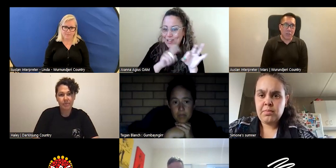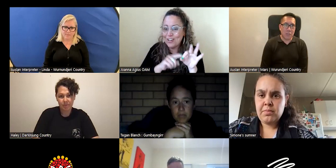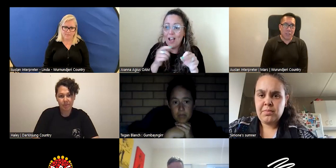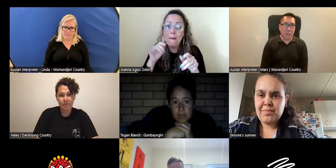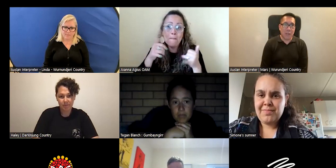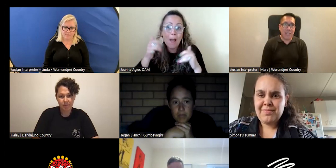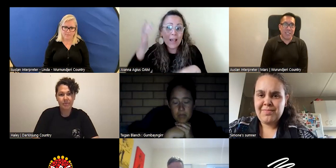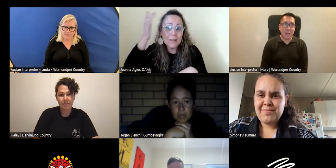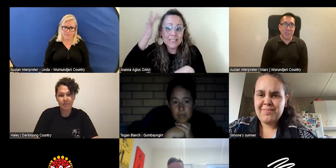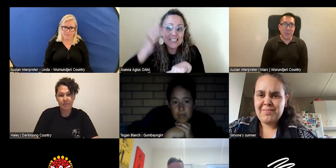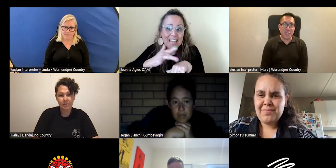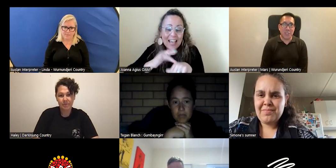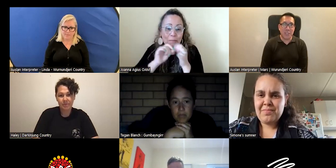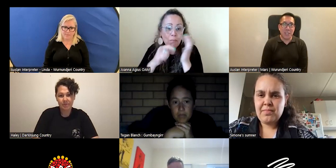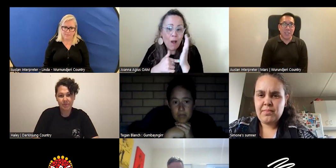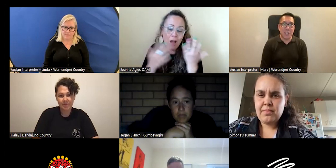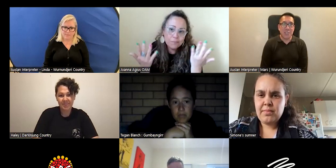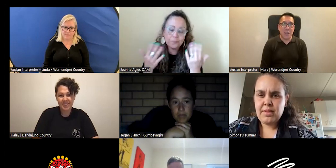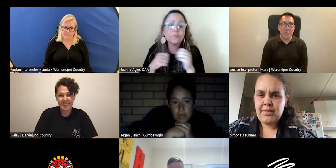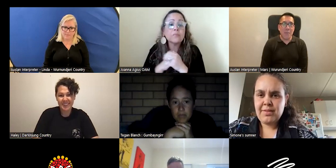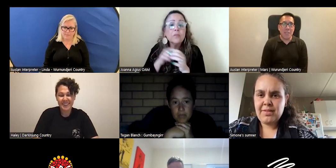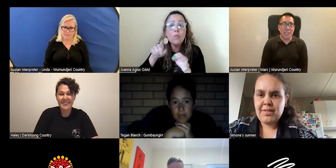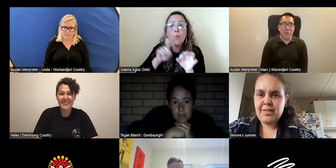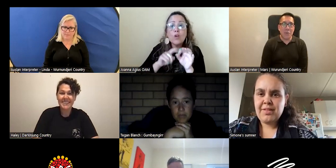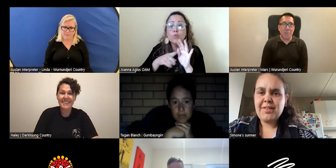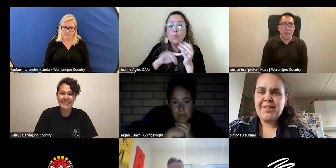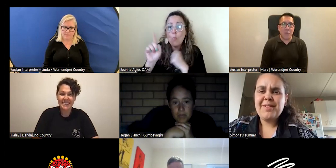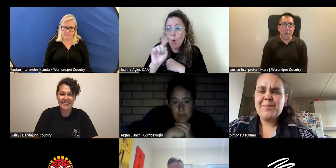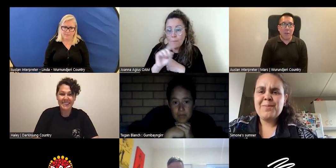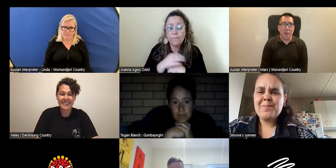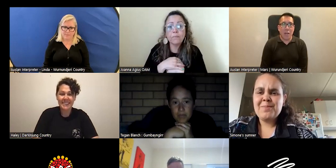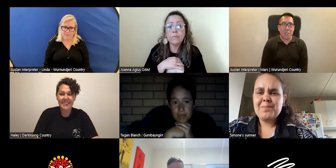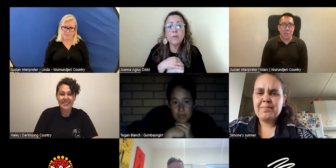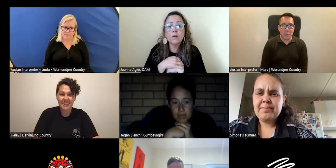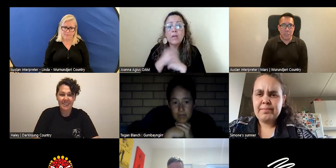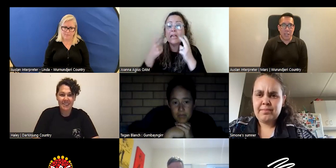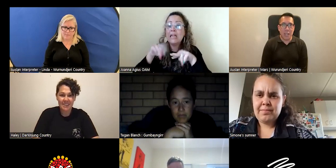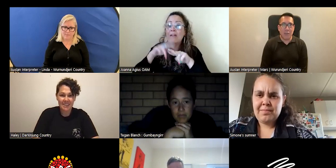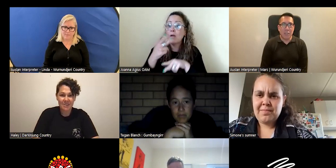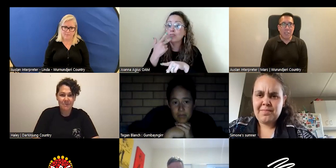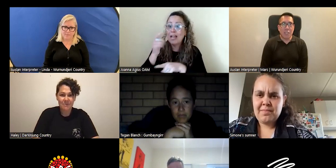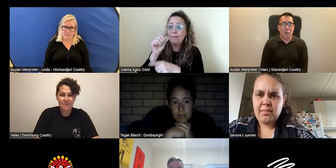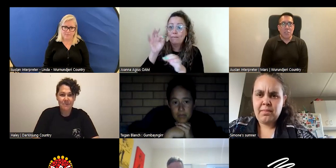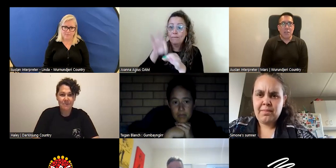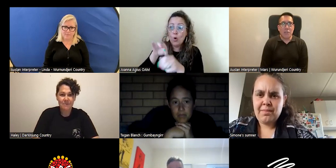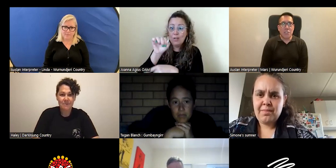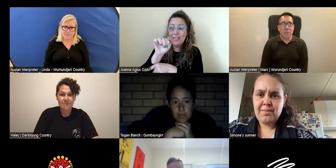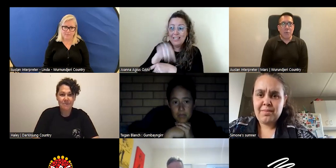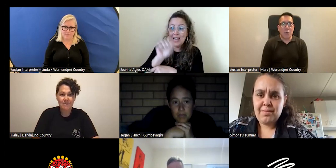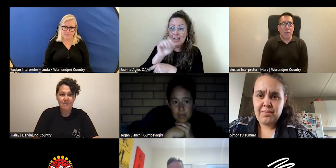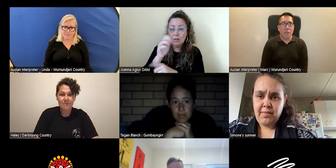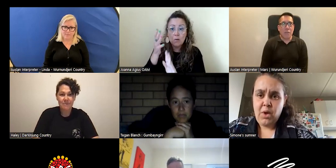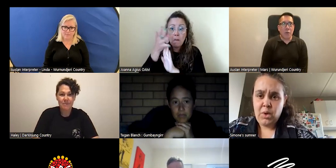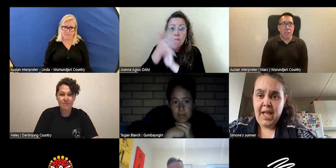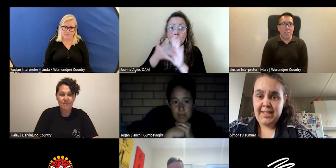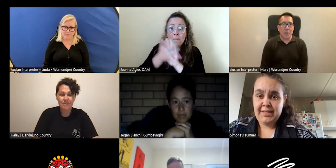concern. I'm going to ask Dale this question. So it might be a silly question, but anyway, I'm going to ask this question. Now, say, for example,